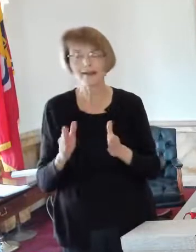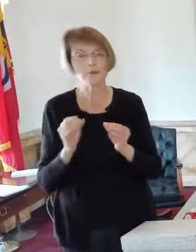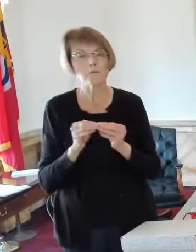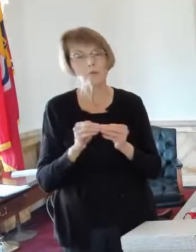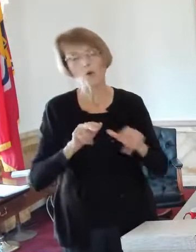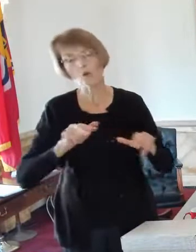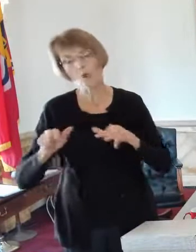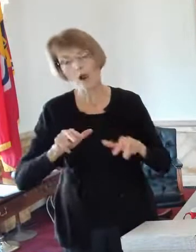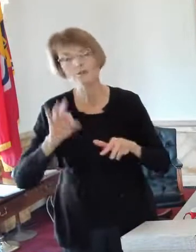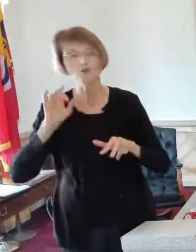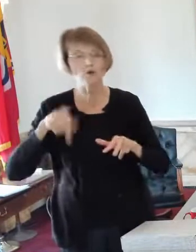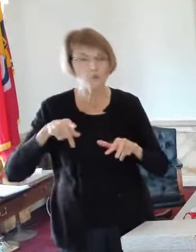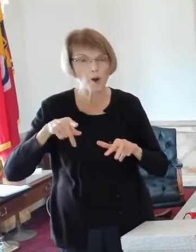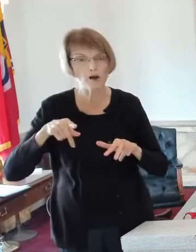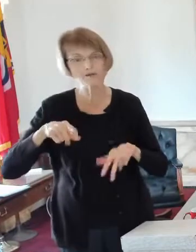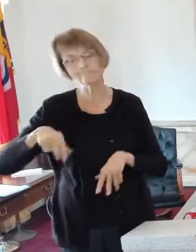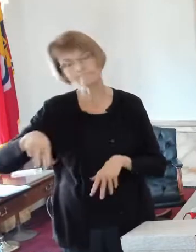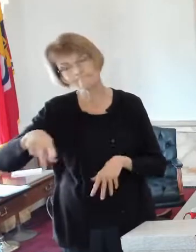in Forest Park,